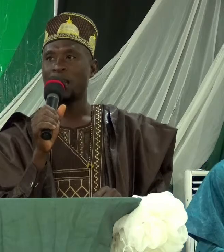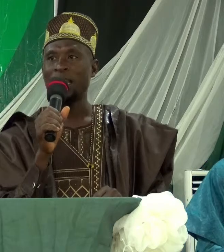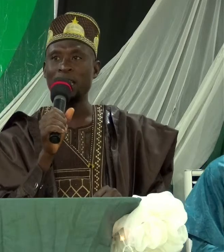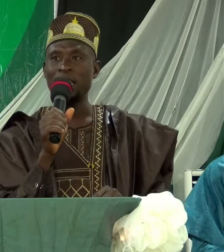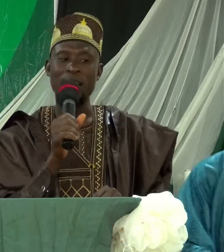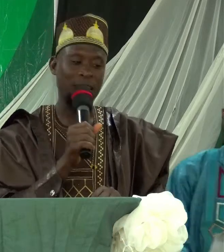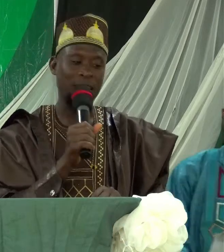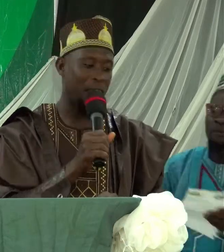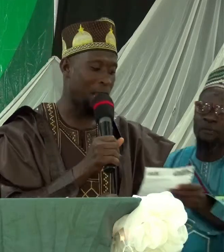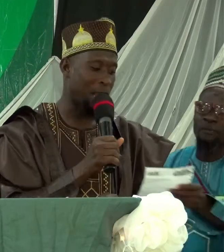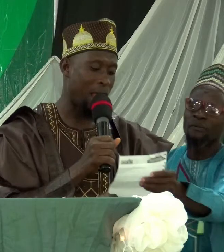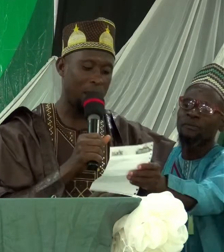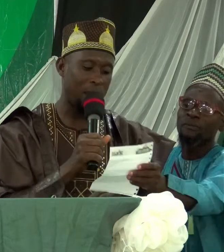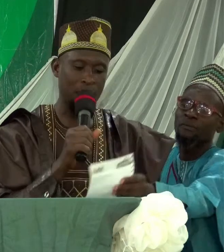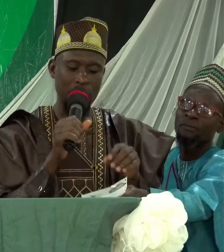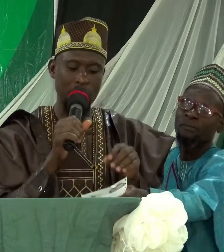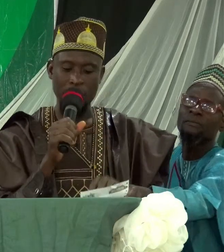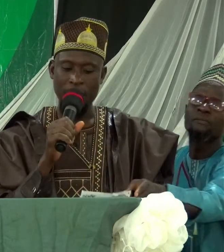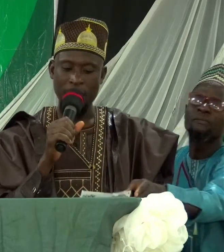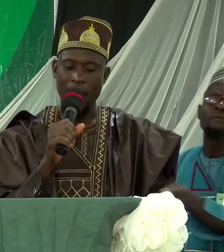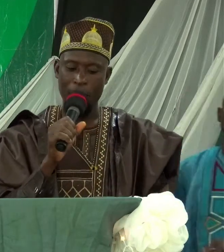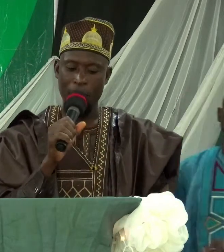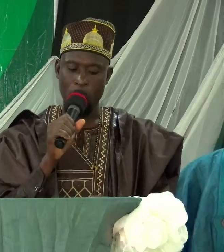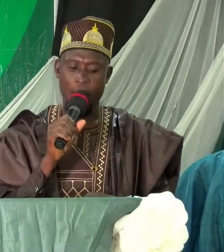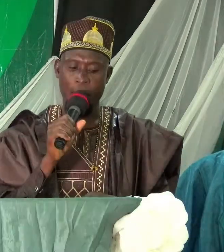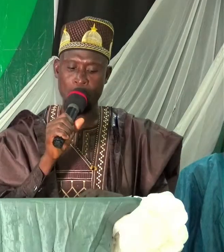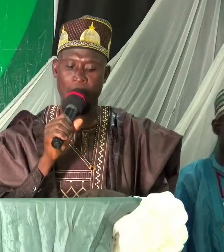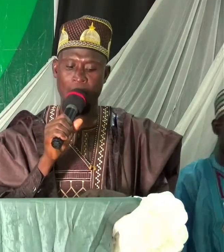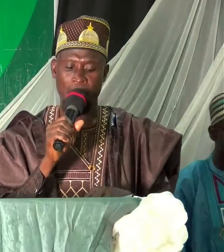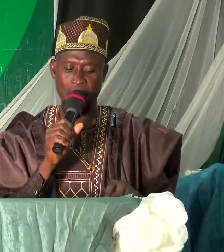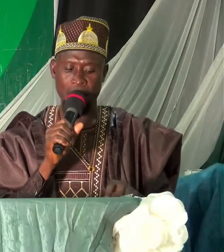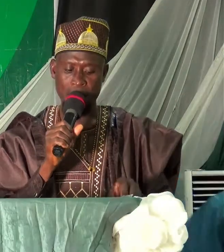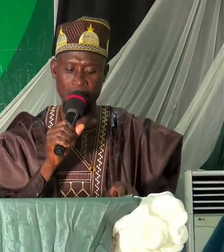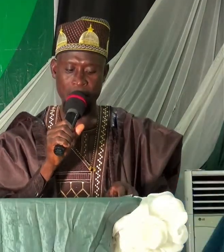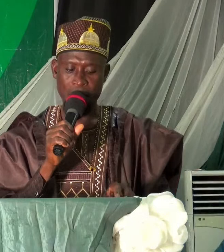eni ye ni eye tin je Muhammad